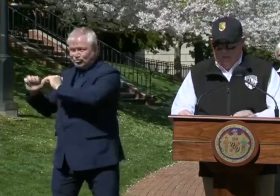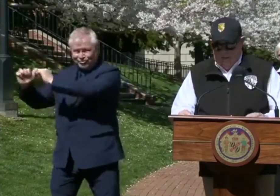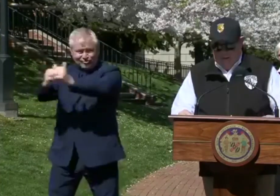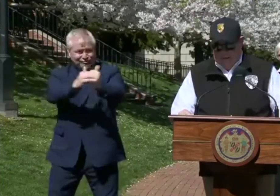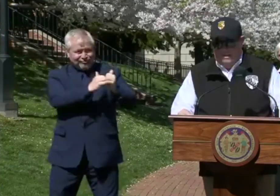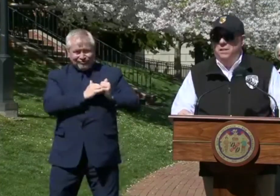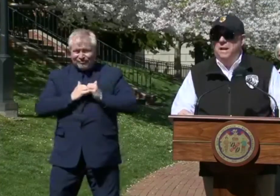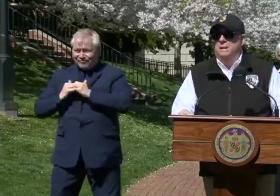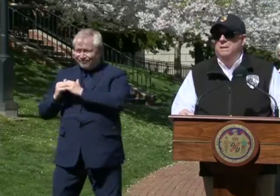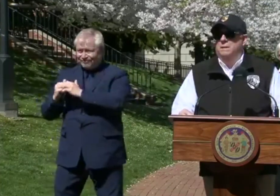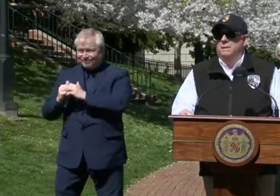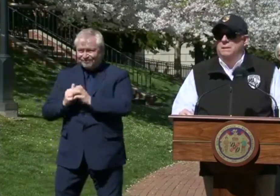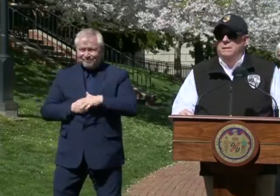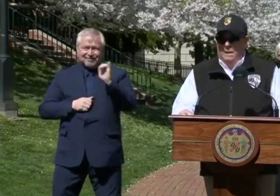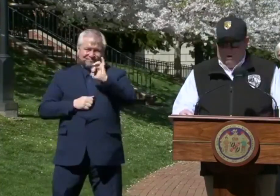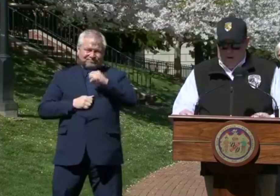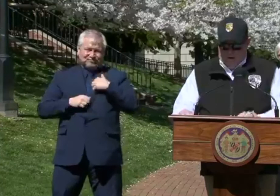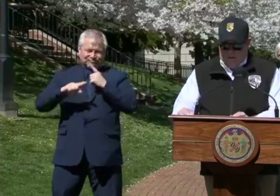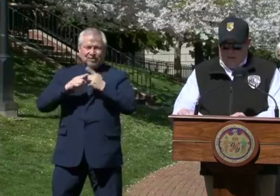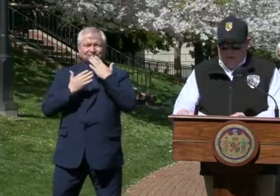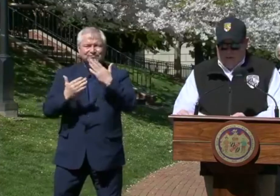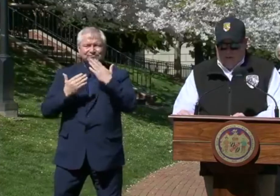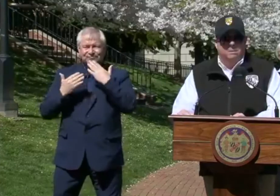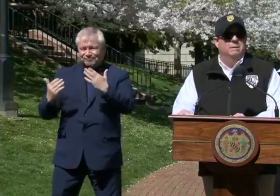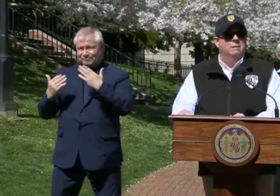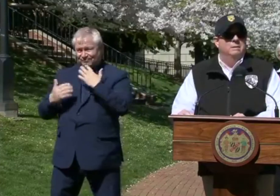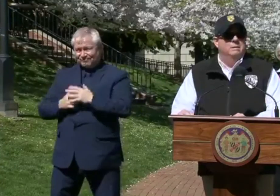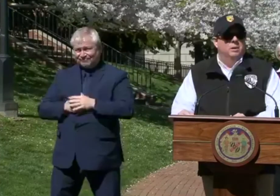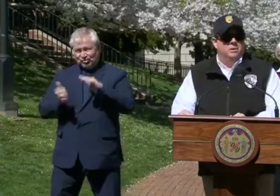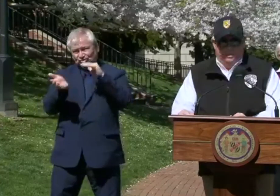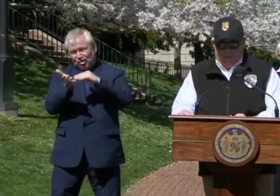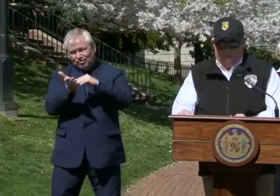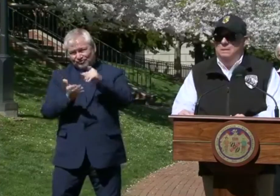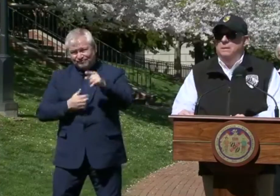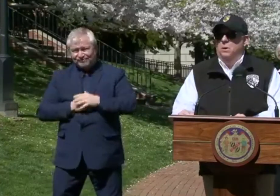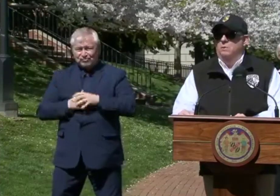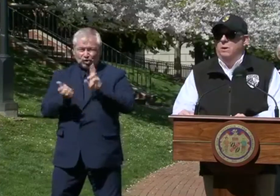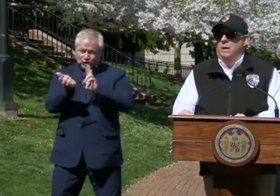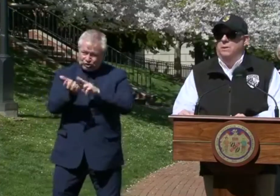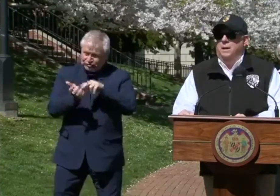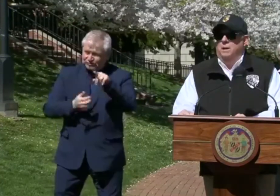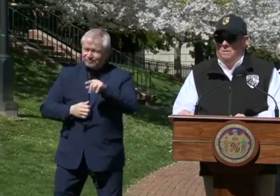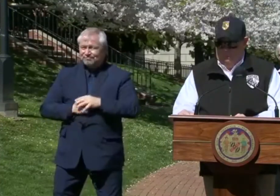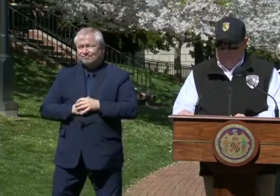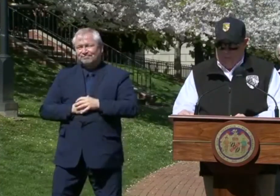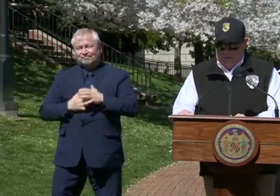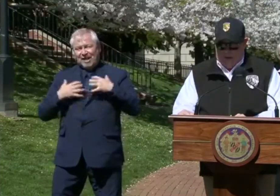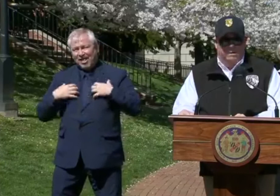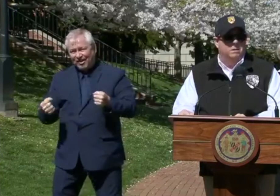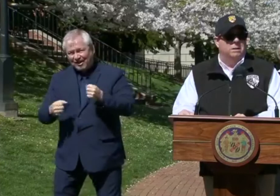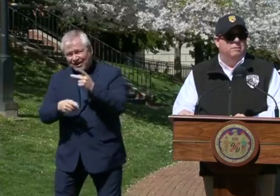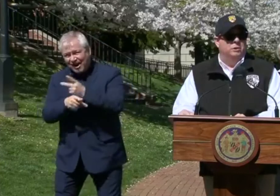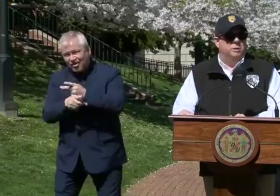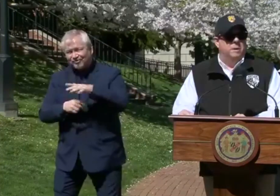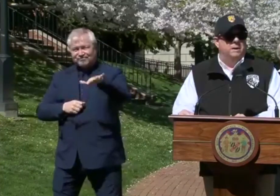moment to thank our doctors, nurses, all of our healthcare